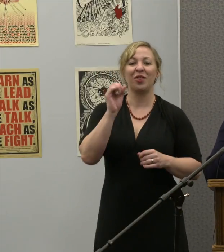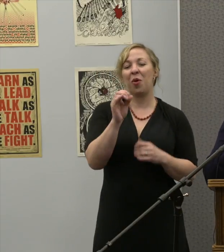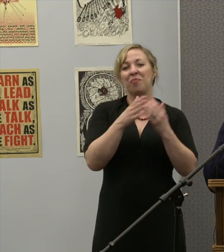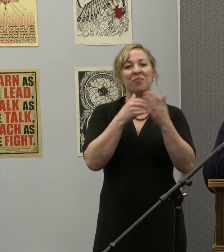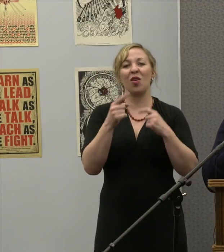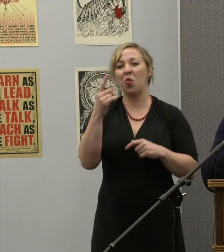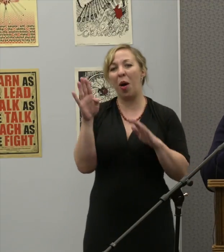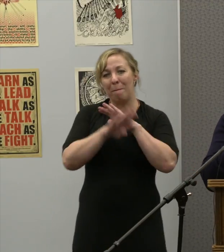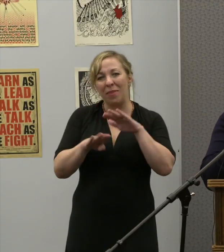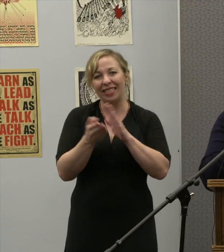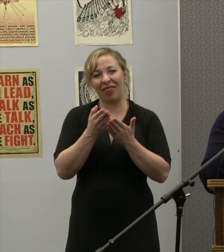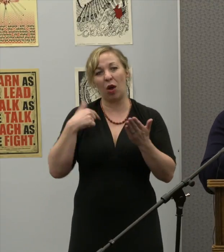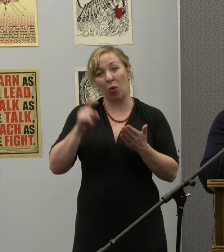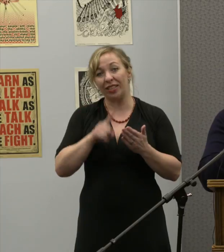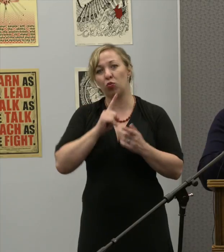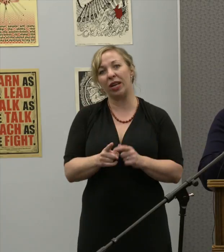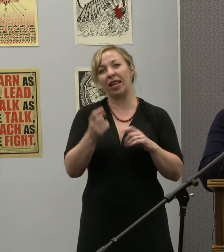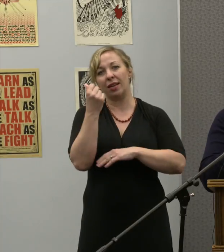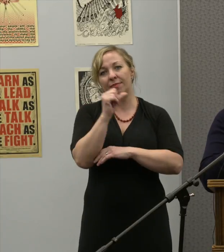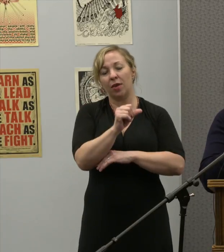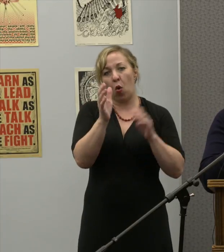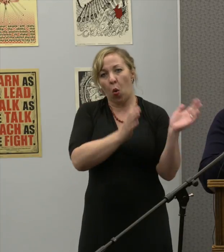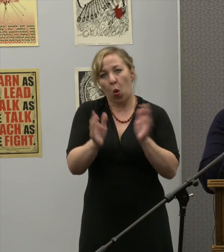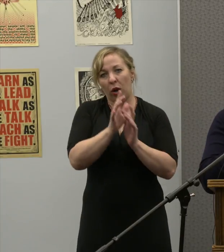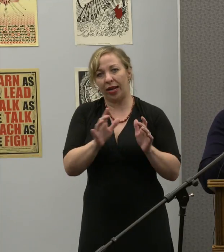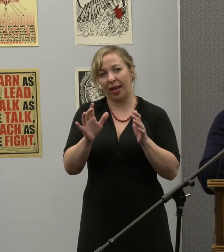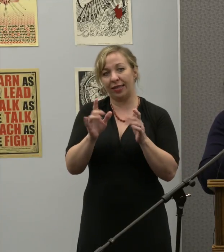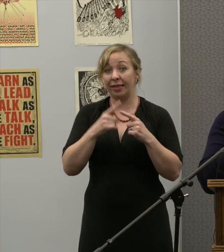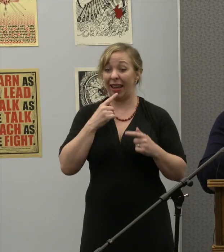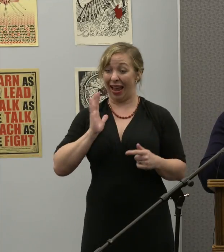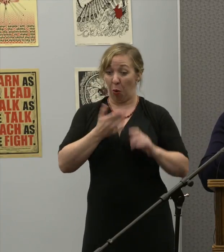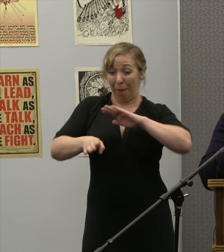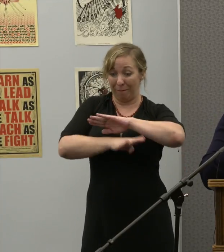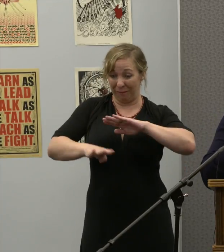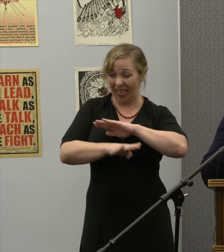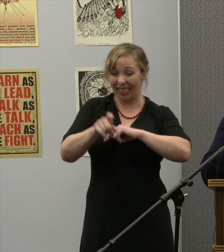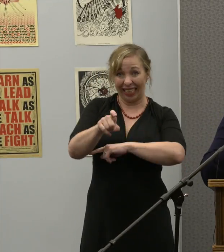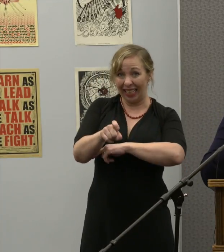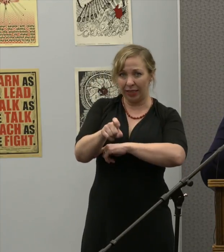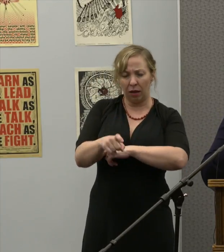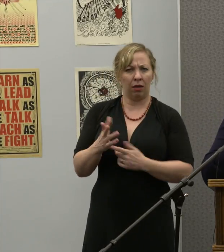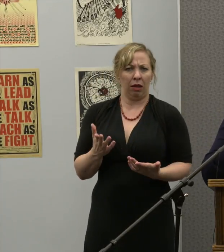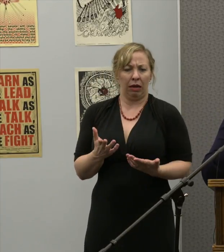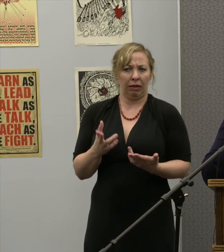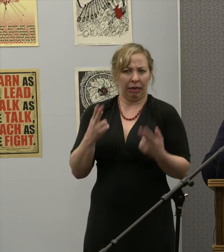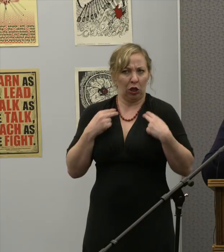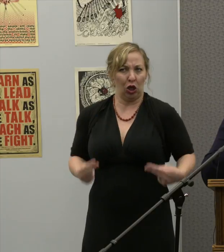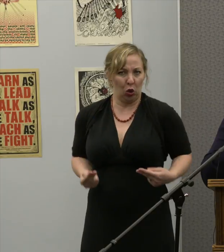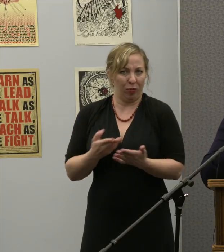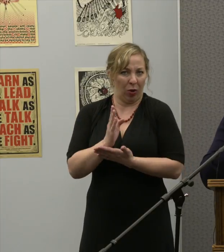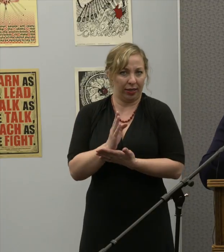One of the basic things we need to organize around is this idea that our basic needs are our human rights, right? And that's how we define